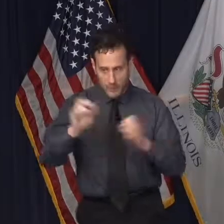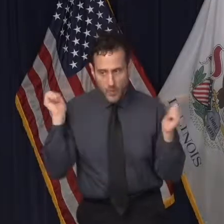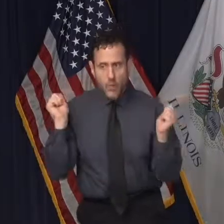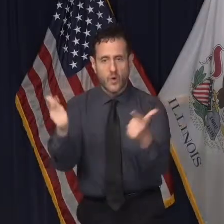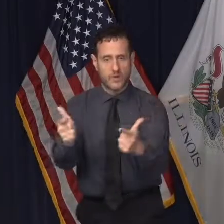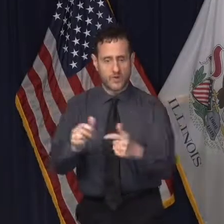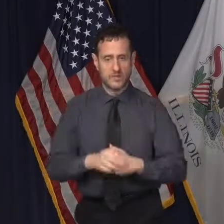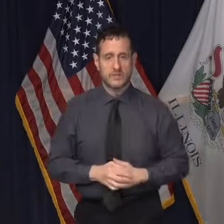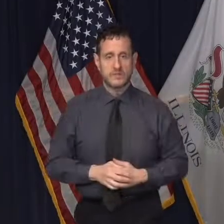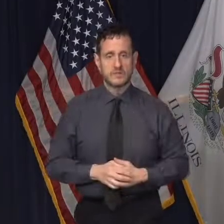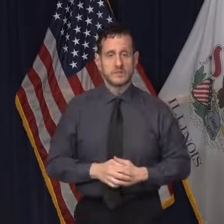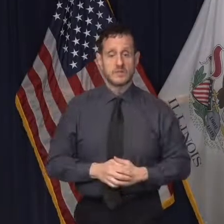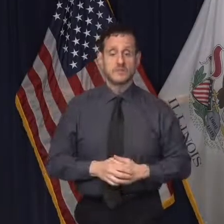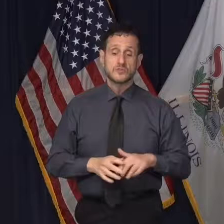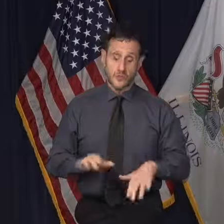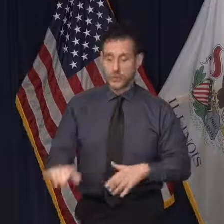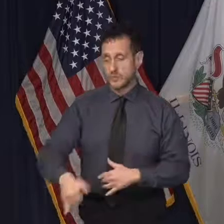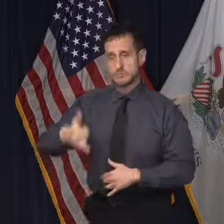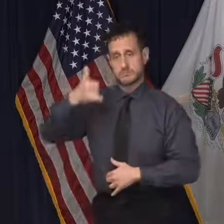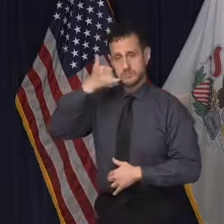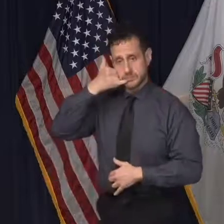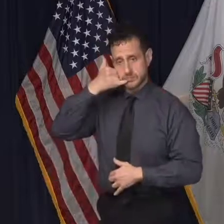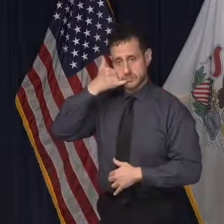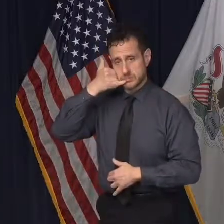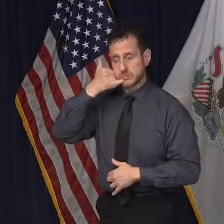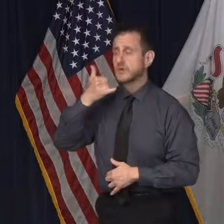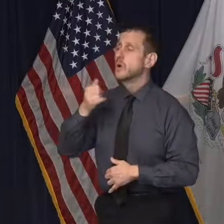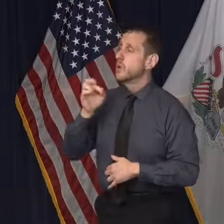phone and go to